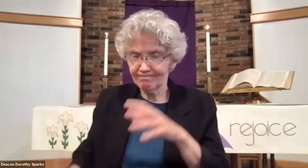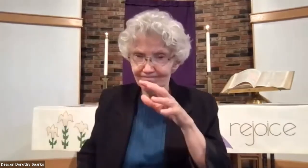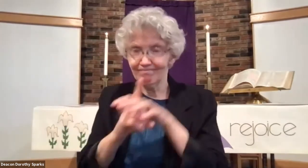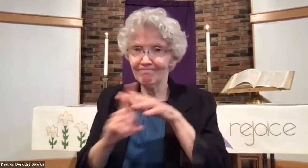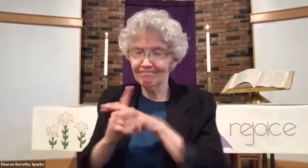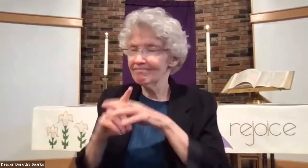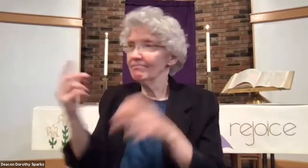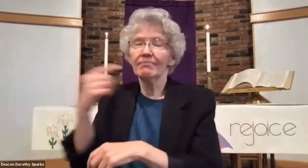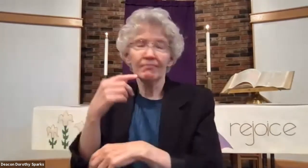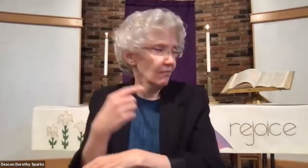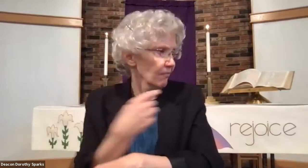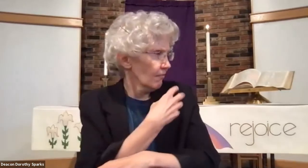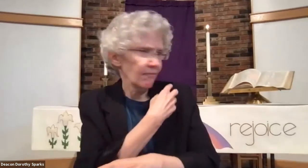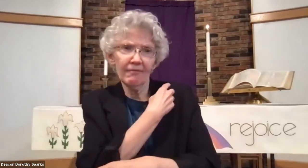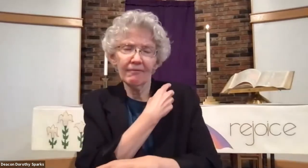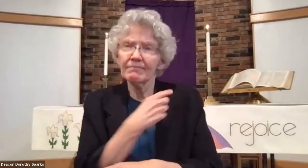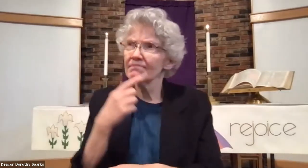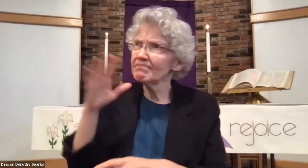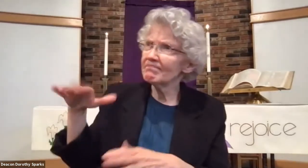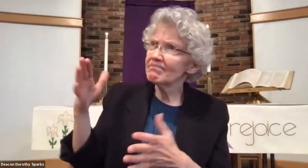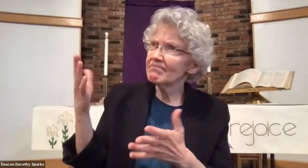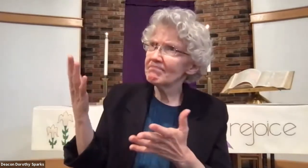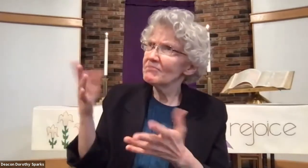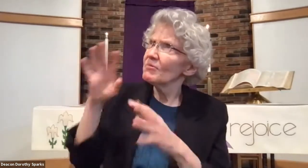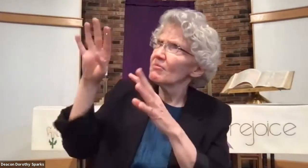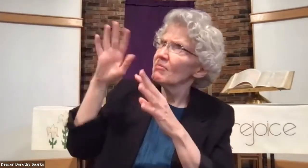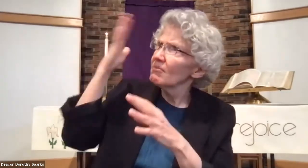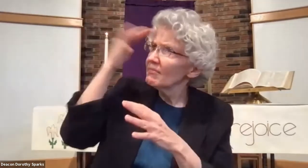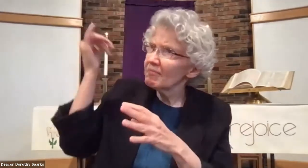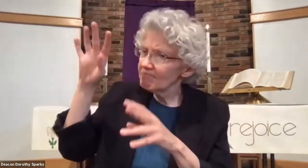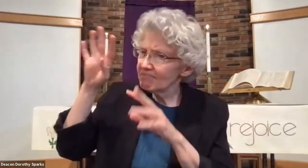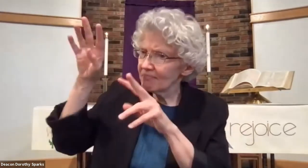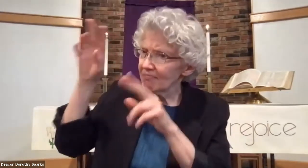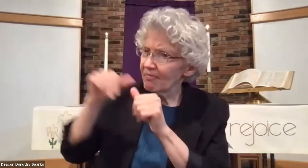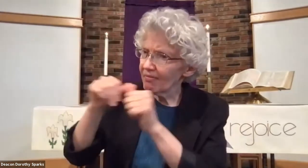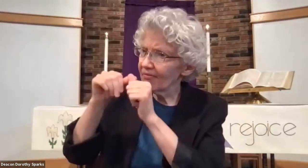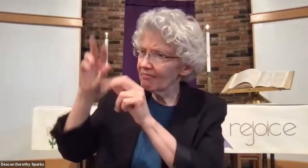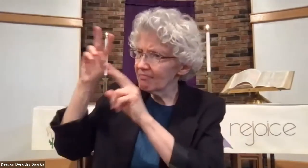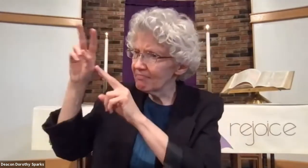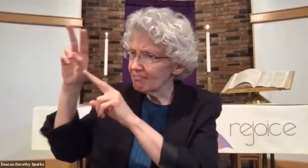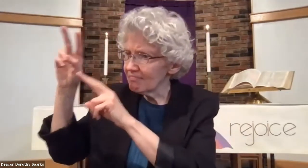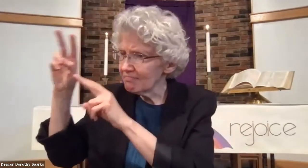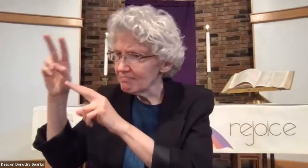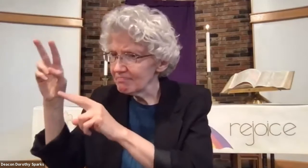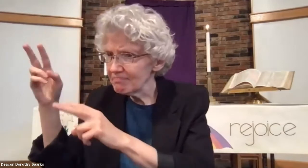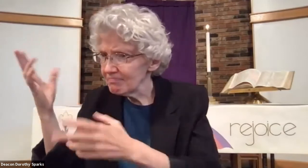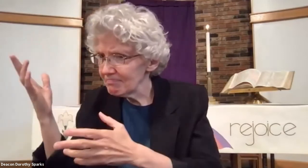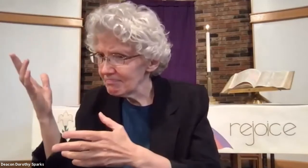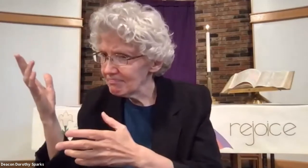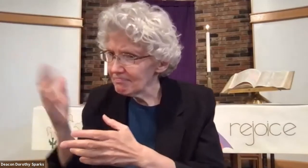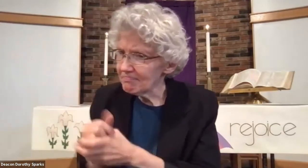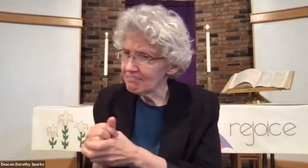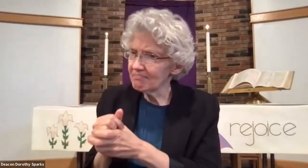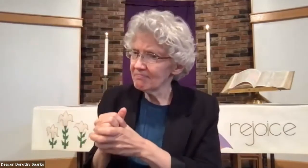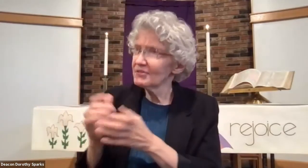Suddenly, two men dressed in white clothes were standing beside them. They said, "Why are you men from Galilee